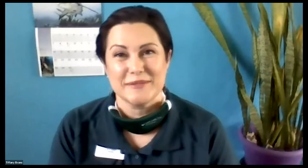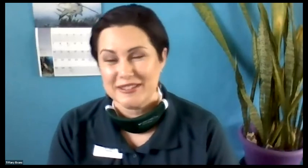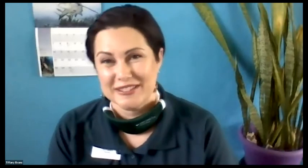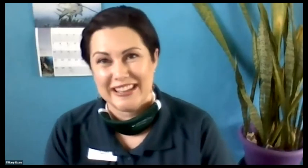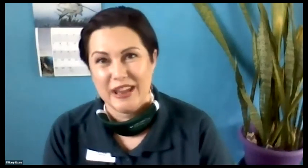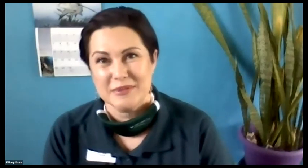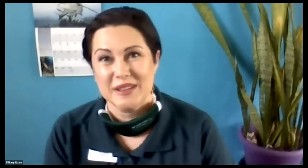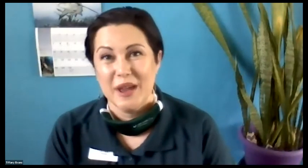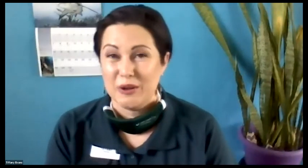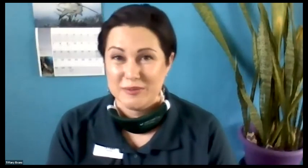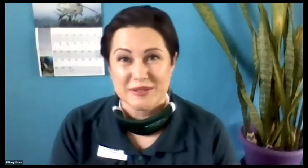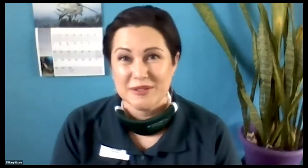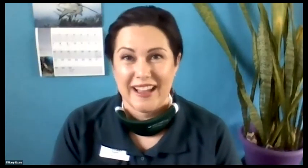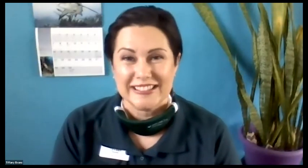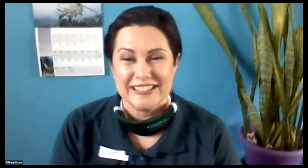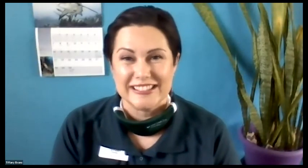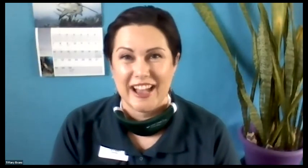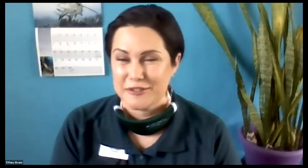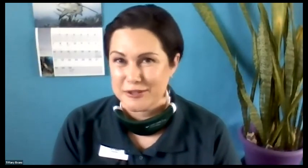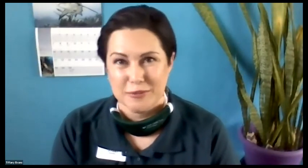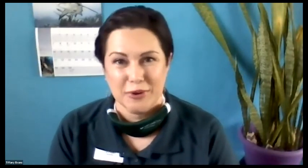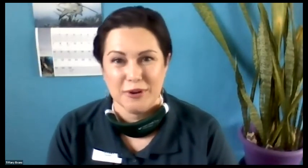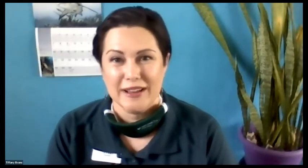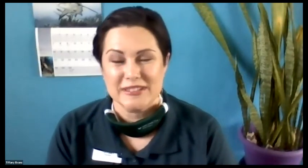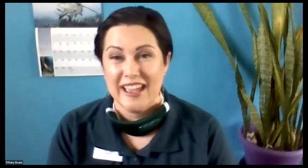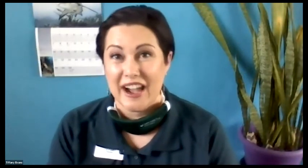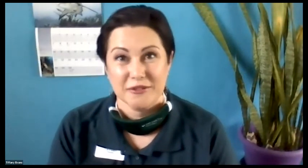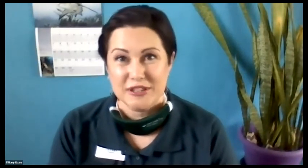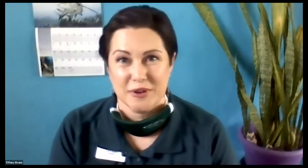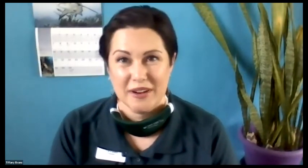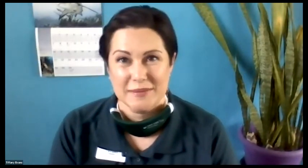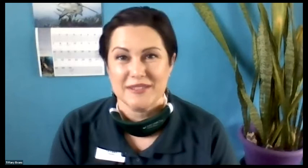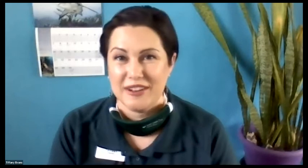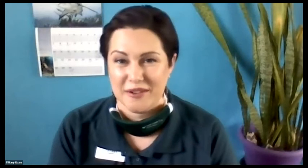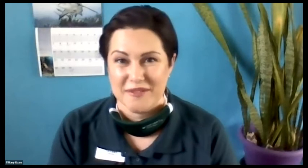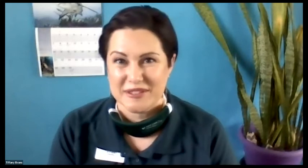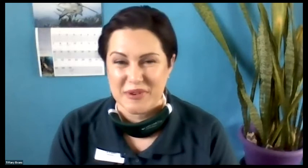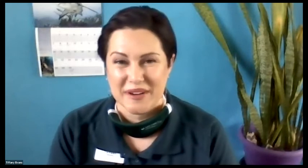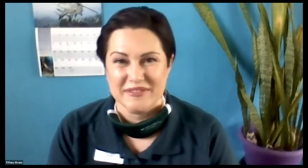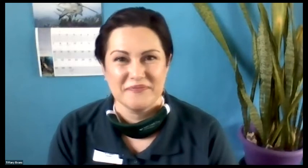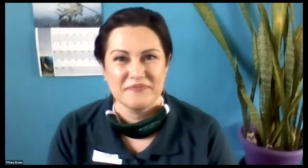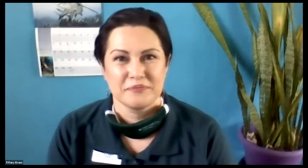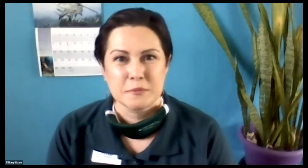specialty camps, homeschool classes, after school programs, outreach programs, and video conference programs.